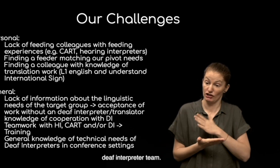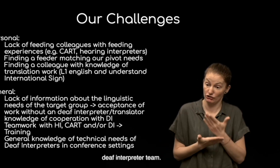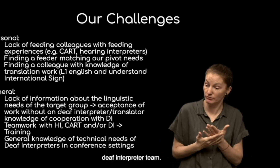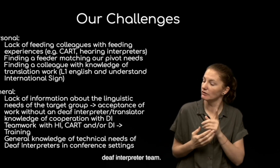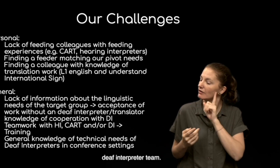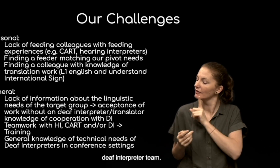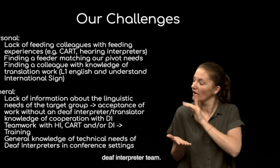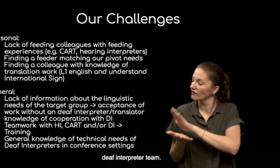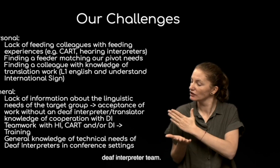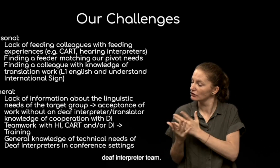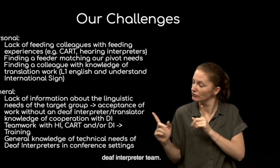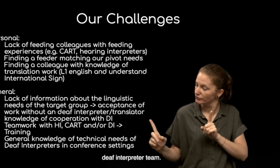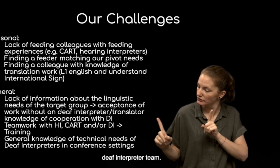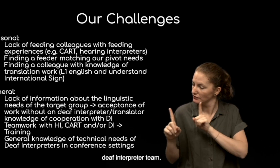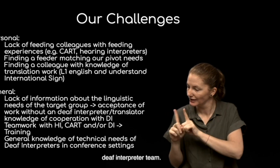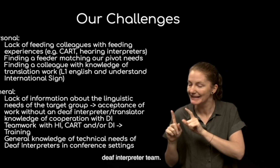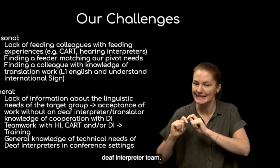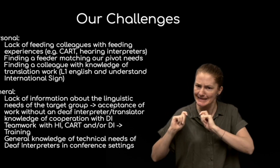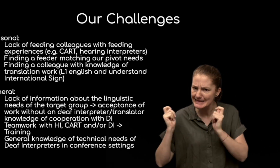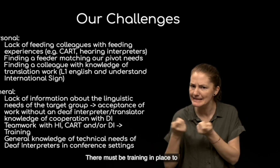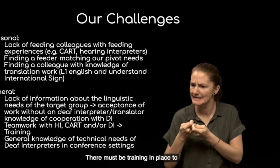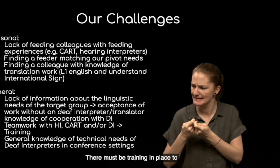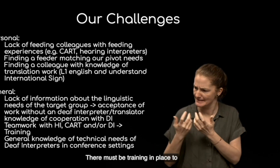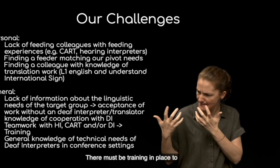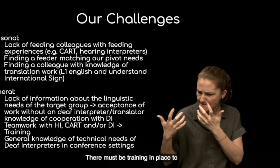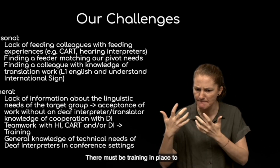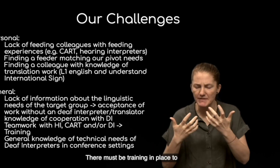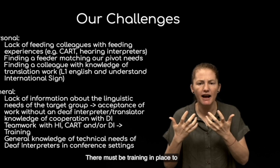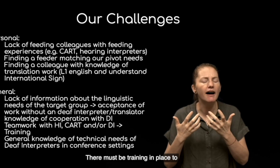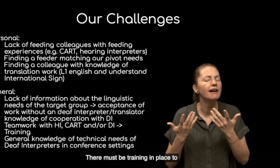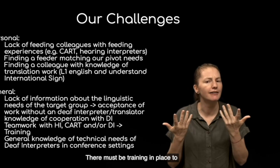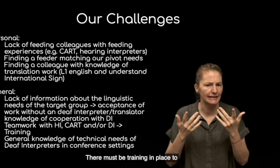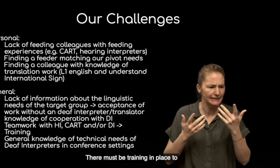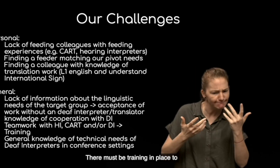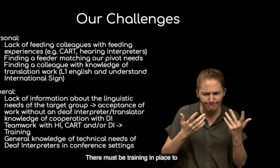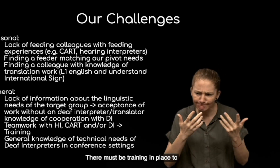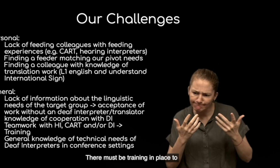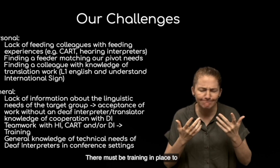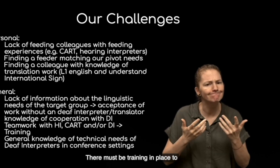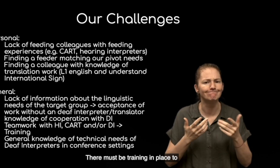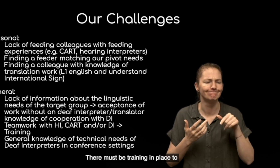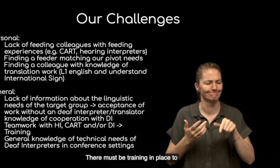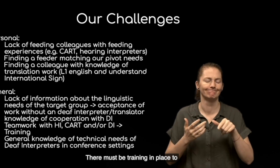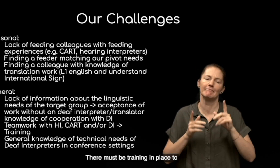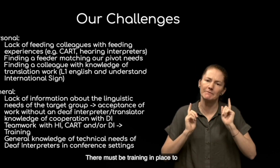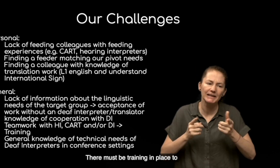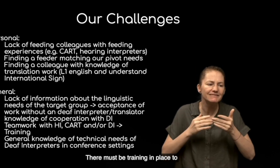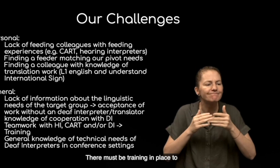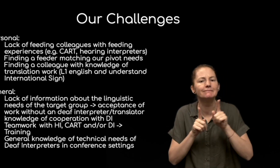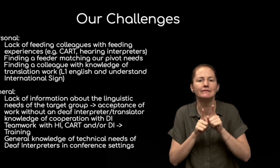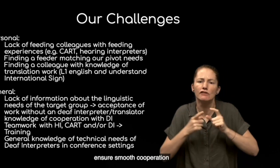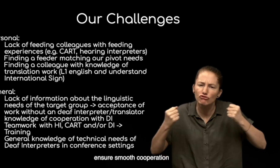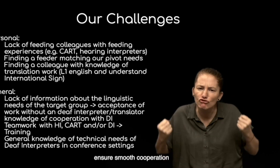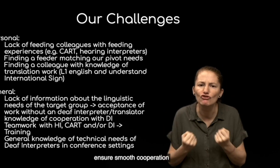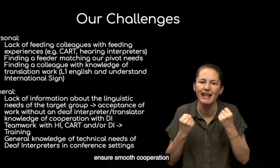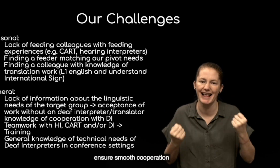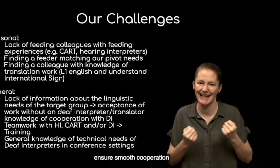There must be training in place to ensure smooth cooperation between professionals. As interpreters or translators, we come from